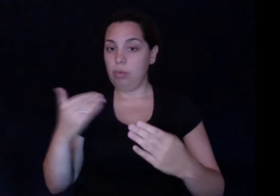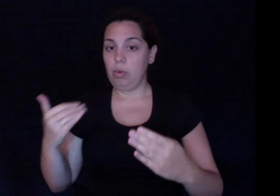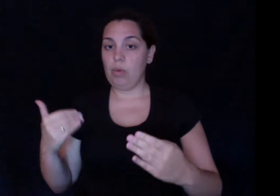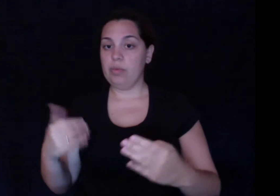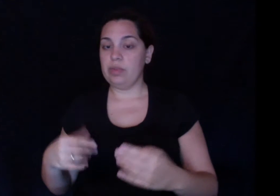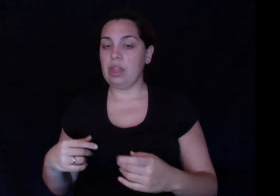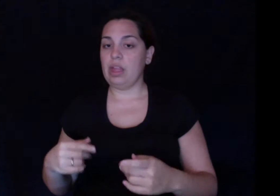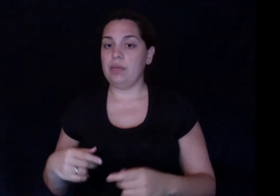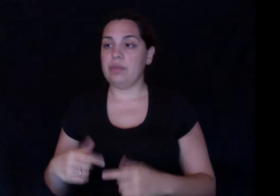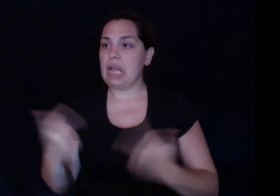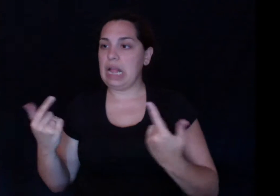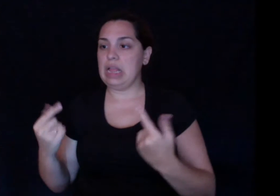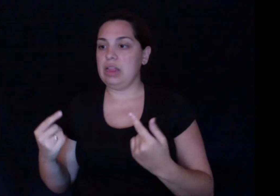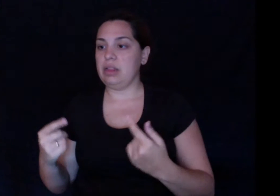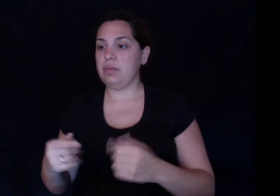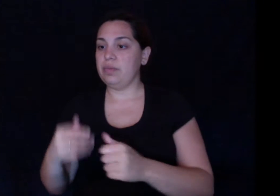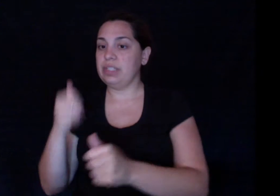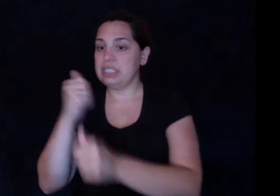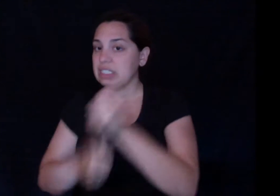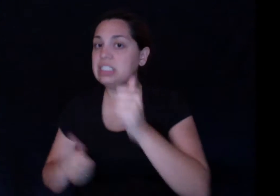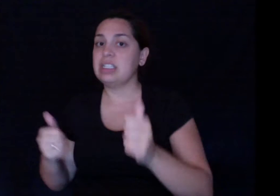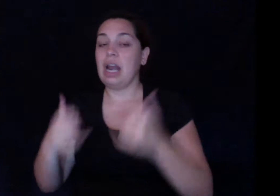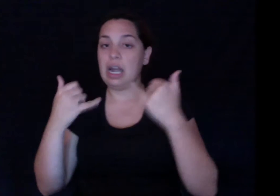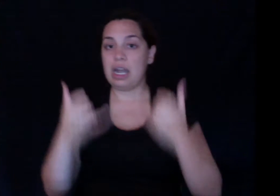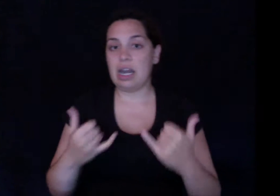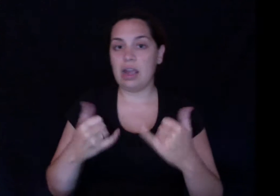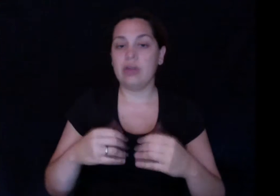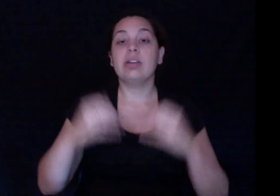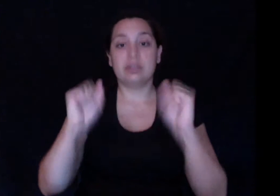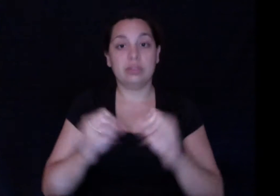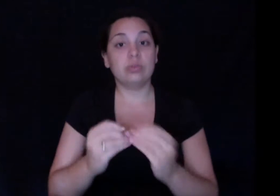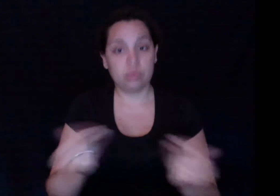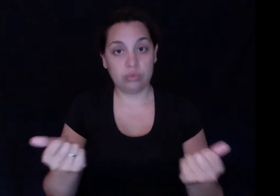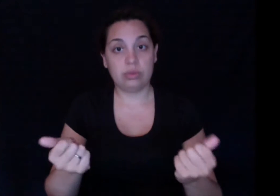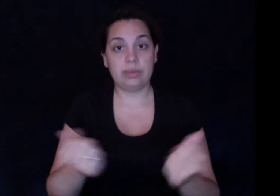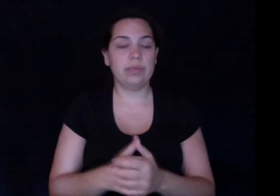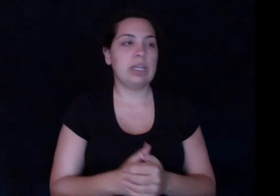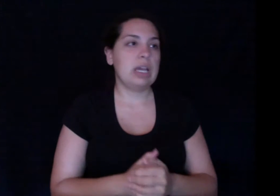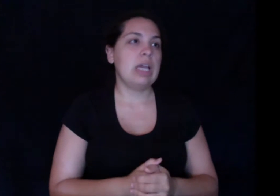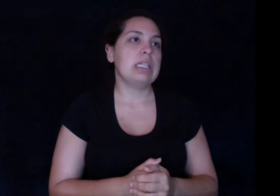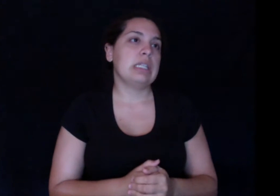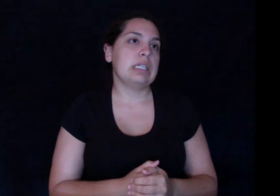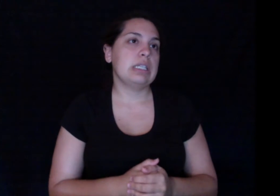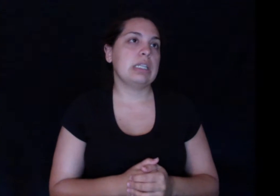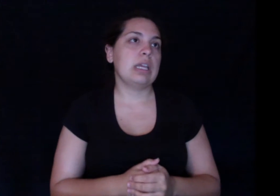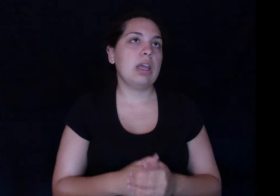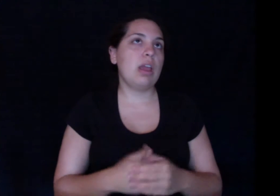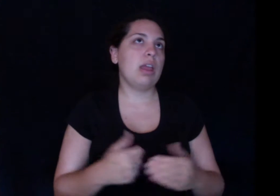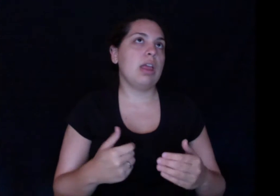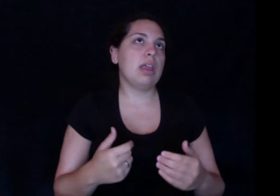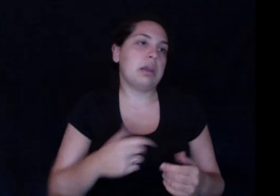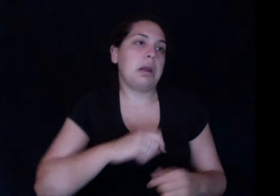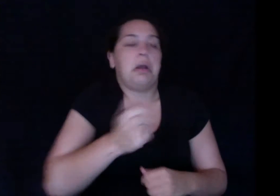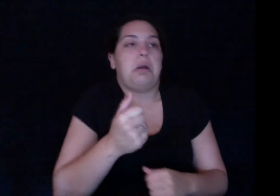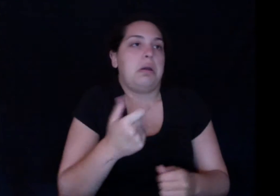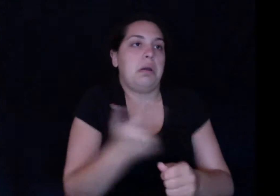of cases where kids would be born with brain damage or physical ailments, or even stillborn, because they didn't have